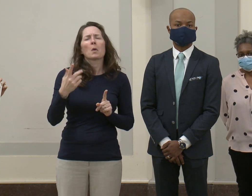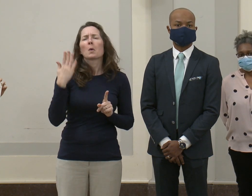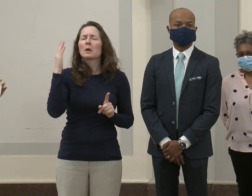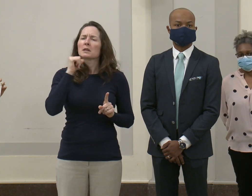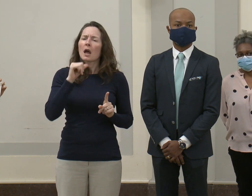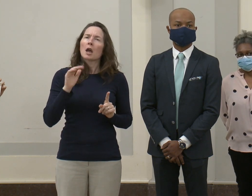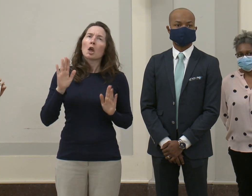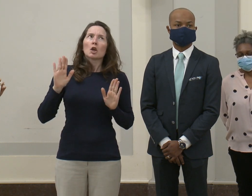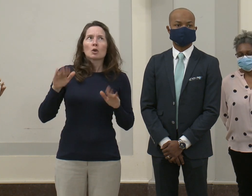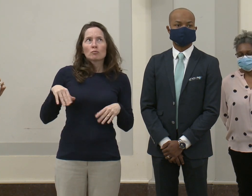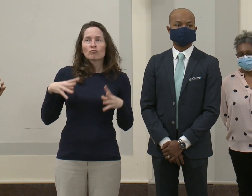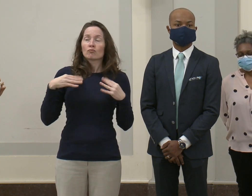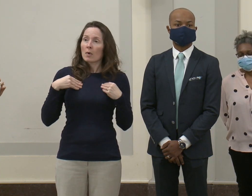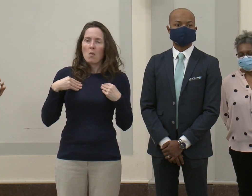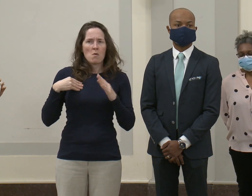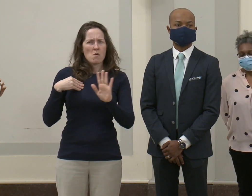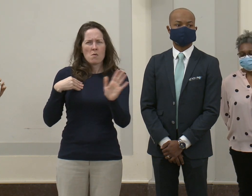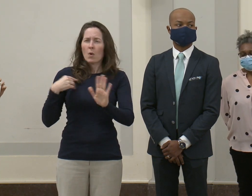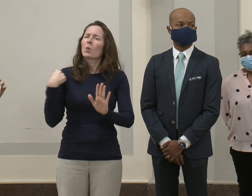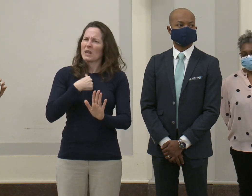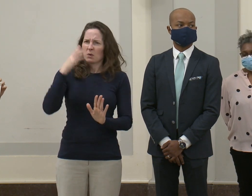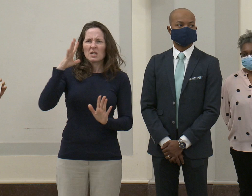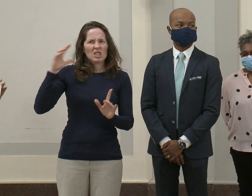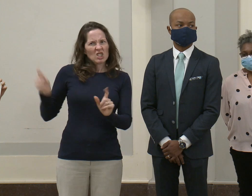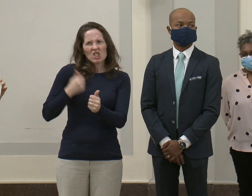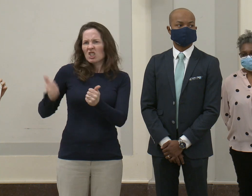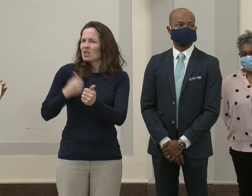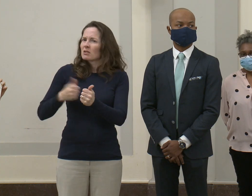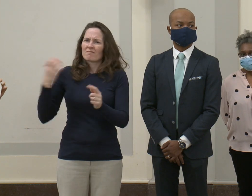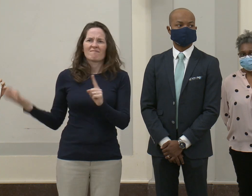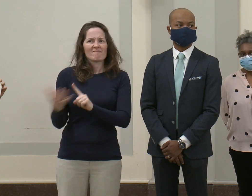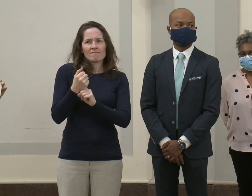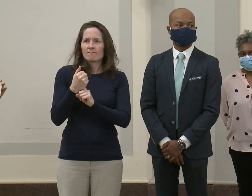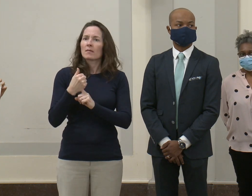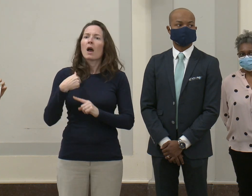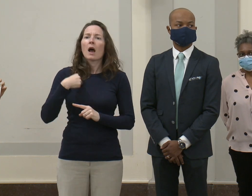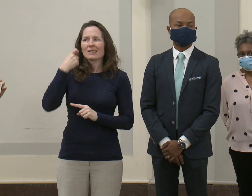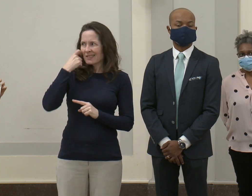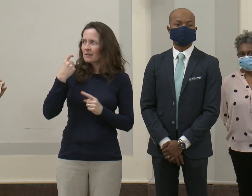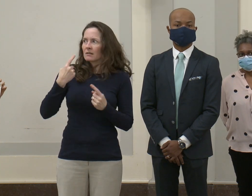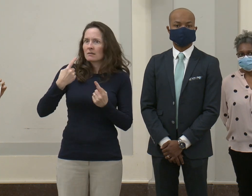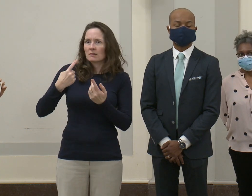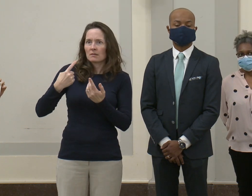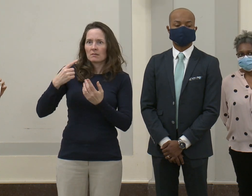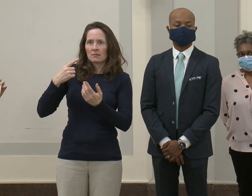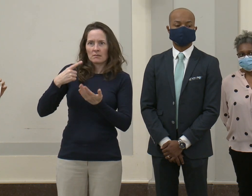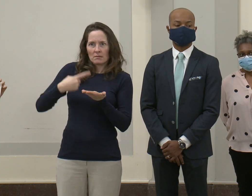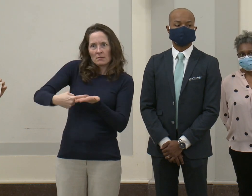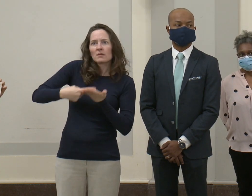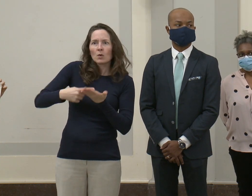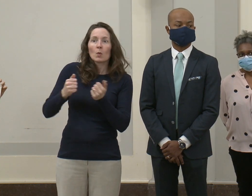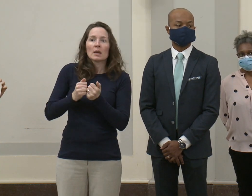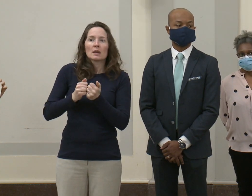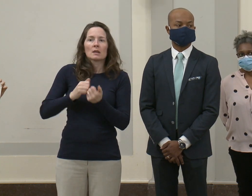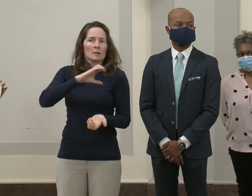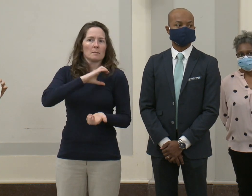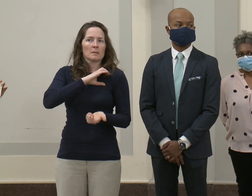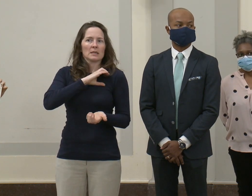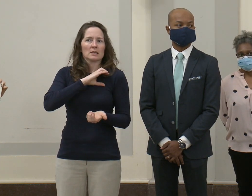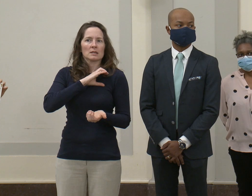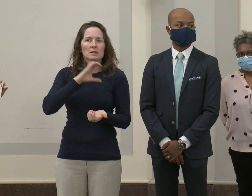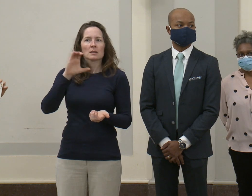had struggles over the years, and we're going to be working. I've talked to the police commissioner right before coming here with you, and we're going to be working, as we have